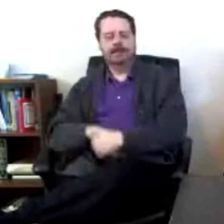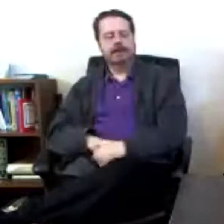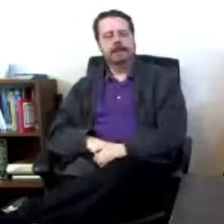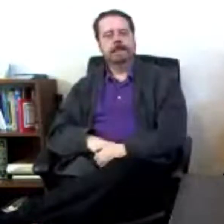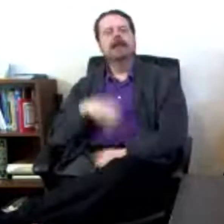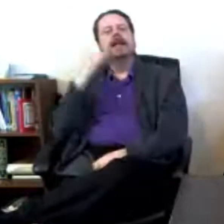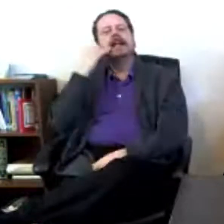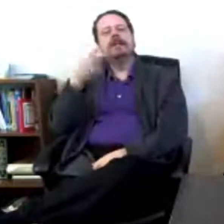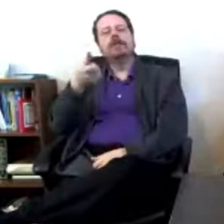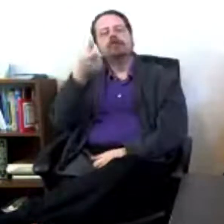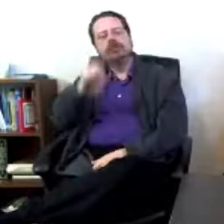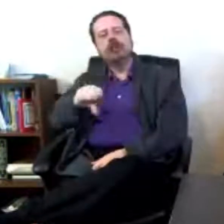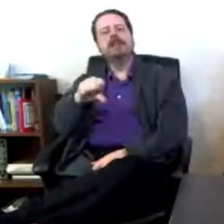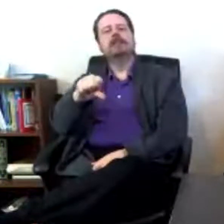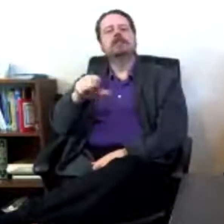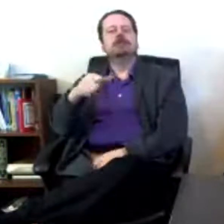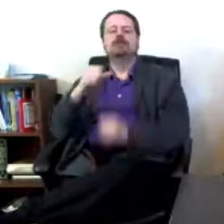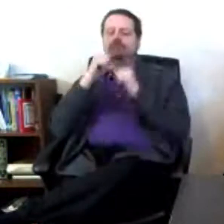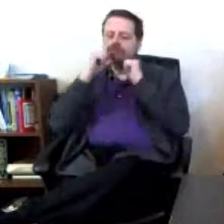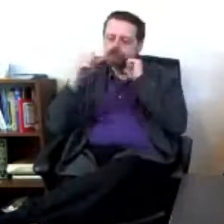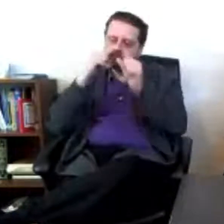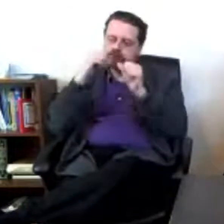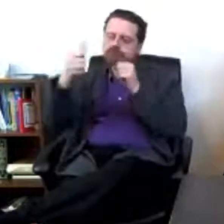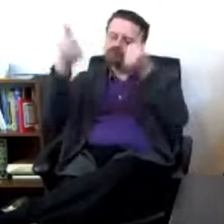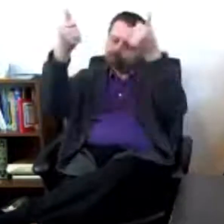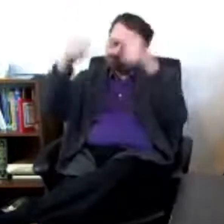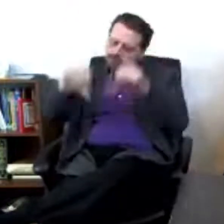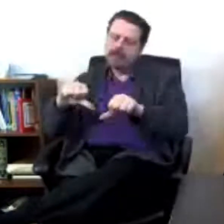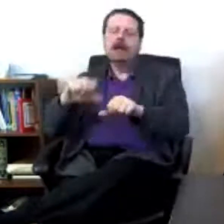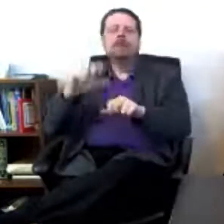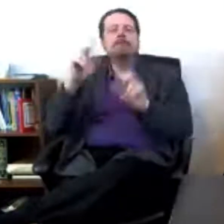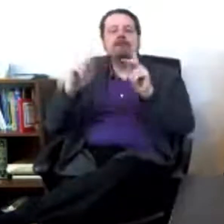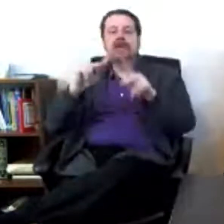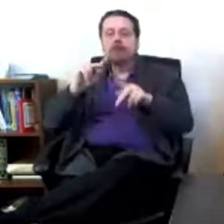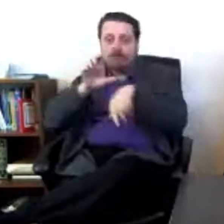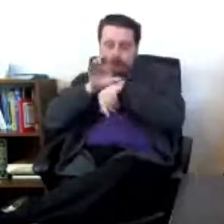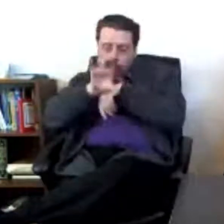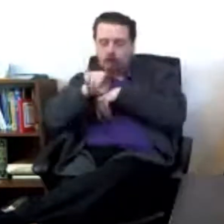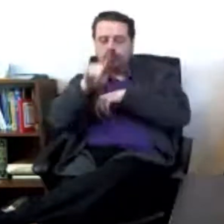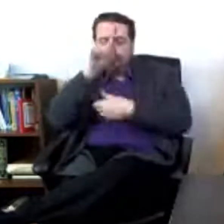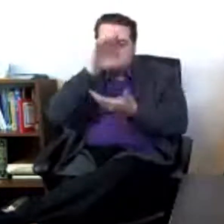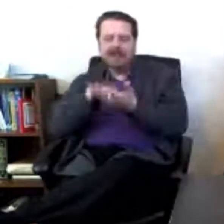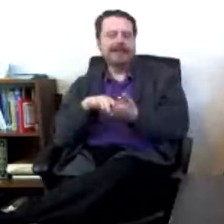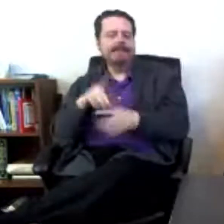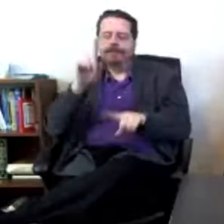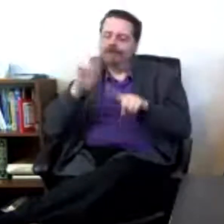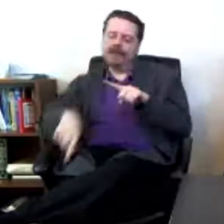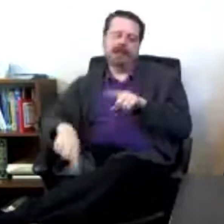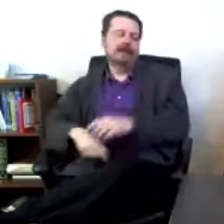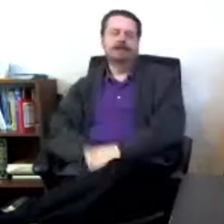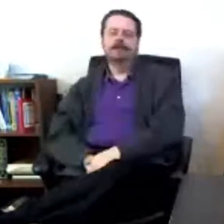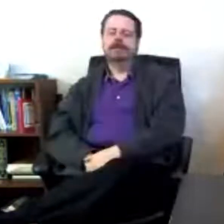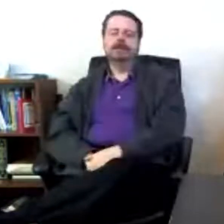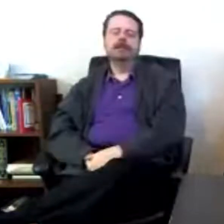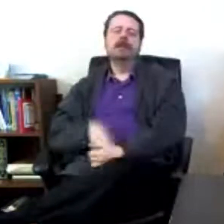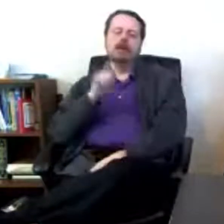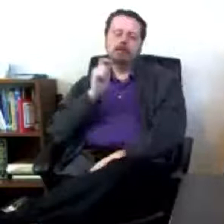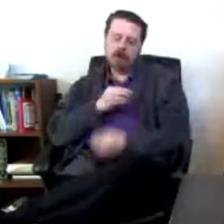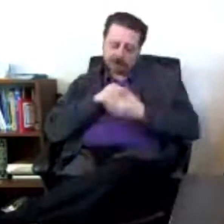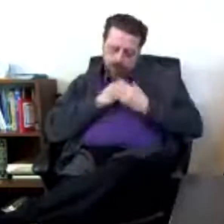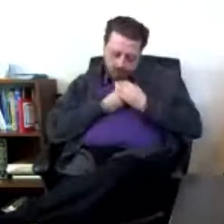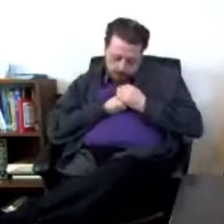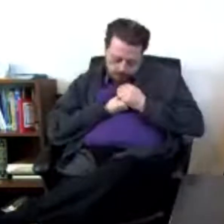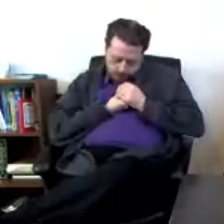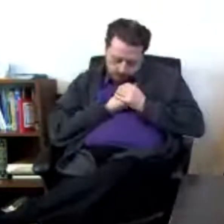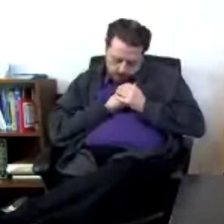If you reject and refuse, nobody can forcibly implant faith in your heart. It has to come from